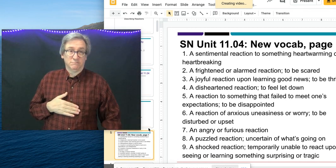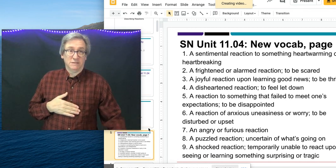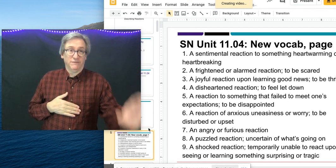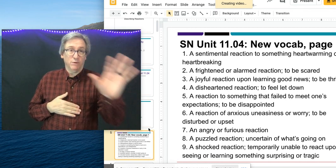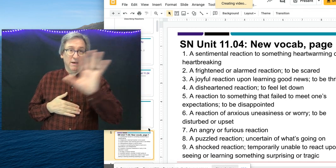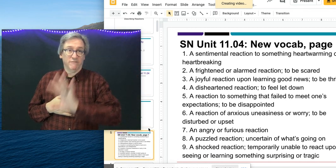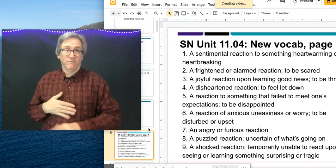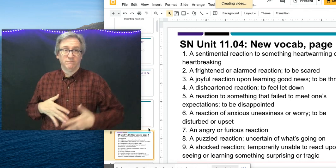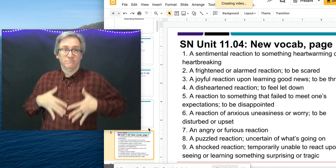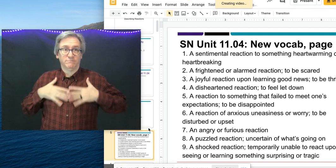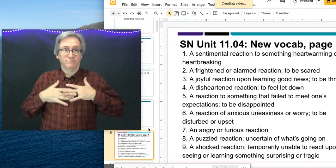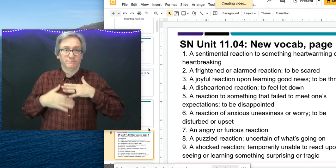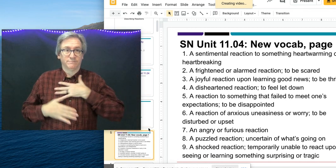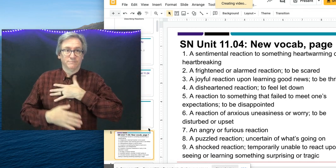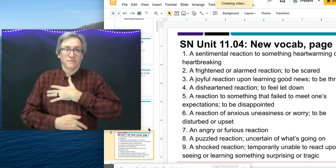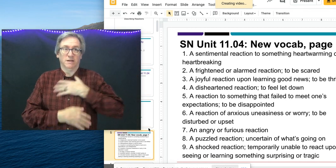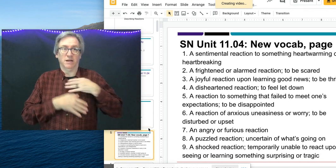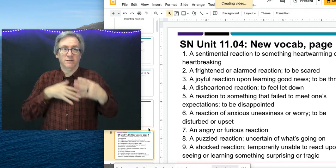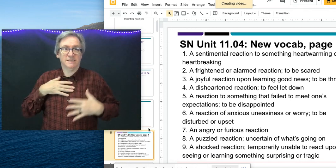If you have